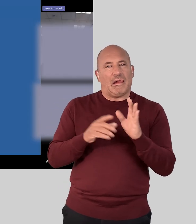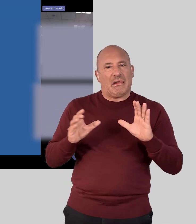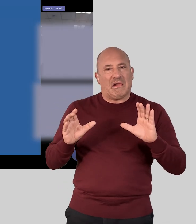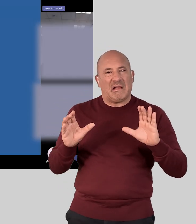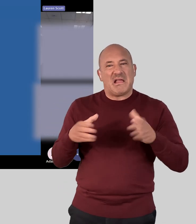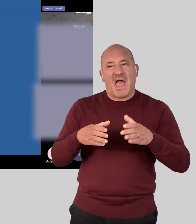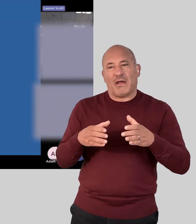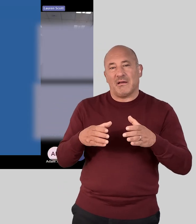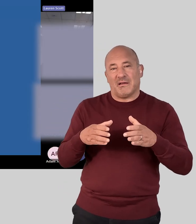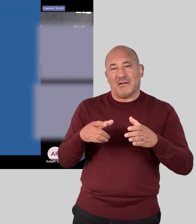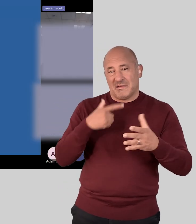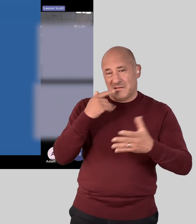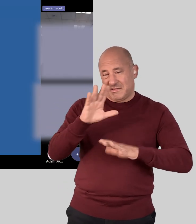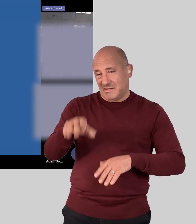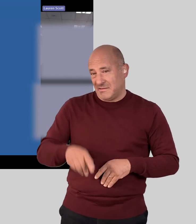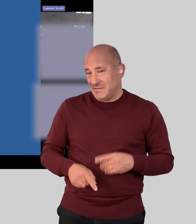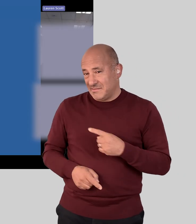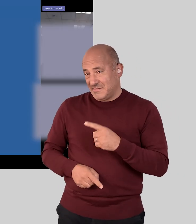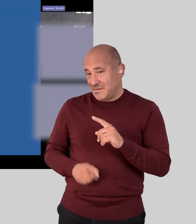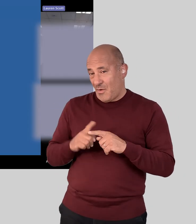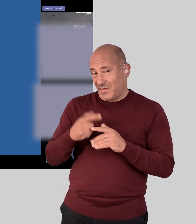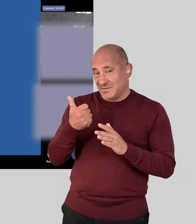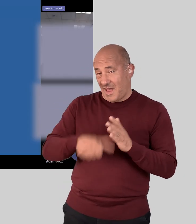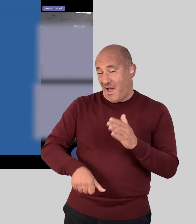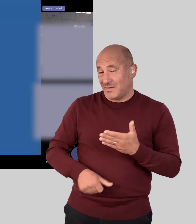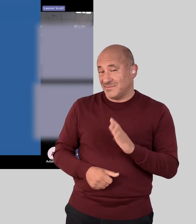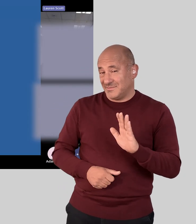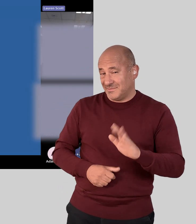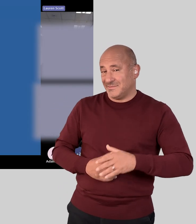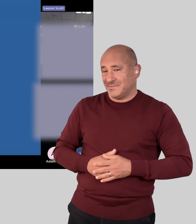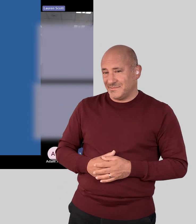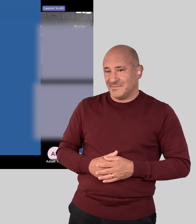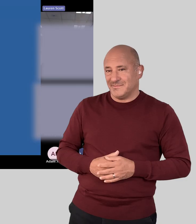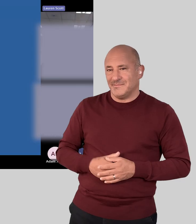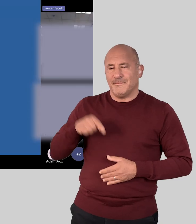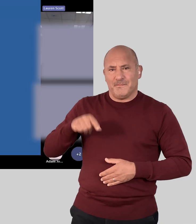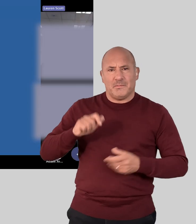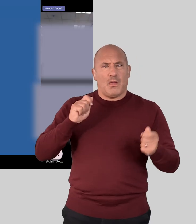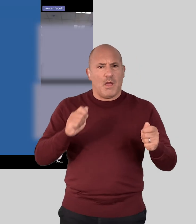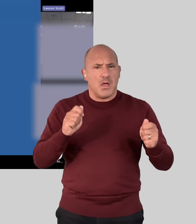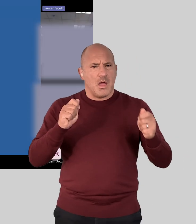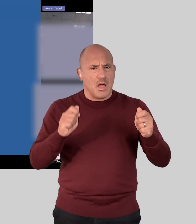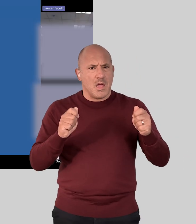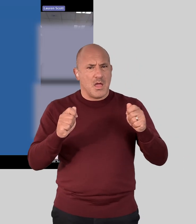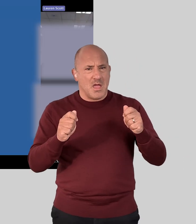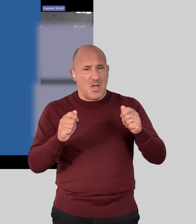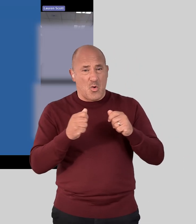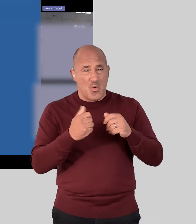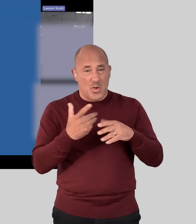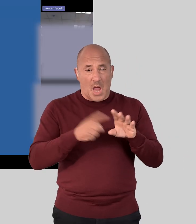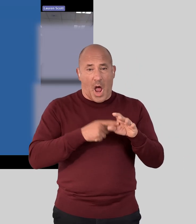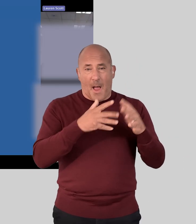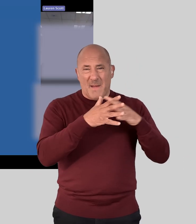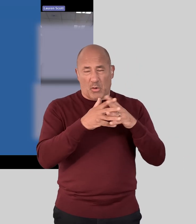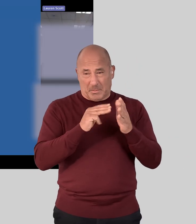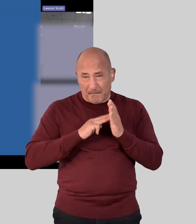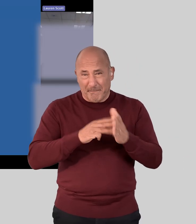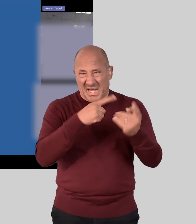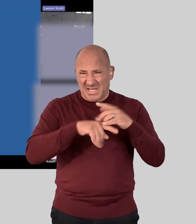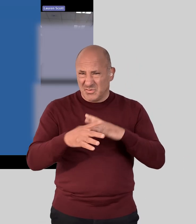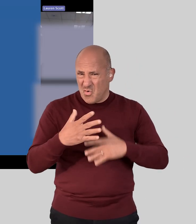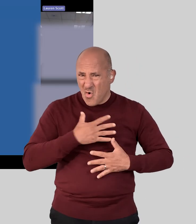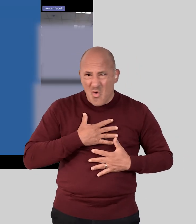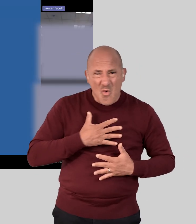feet. And the Sugar Hill Gang's hit was just the beginning. As hip-hop evolved, it became a passion shared